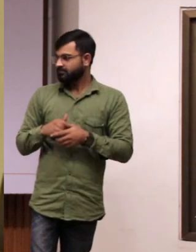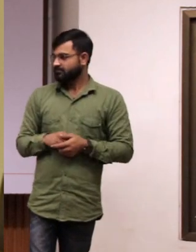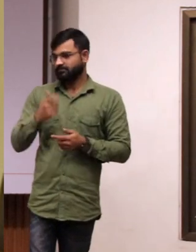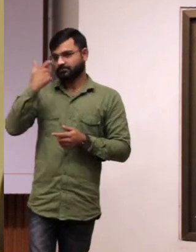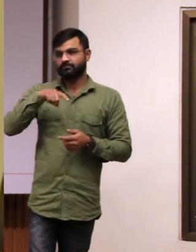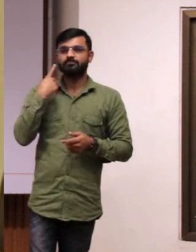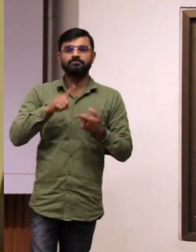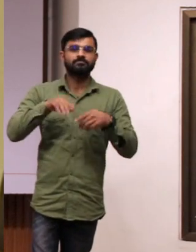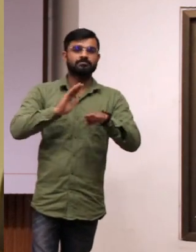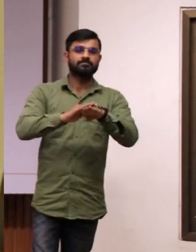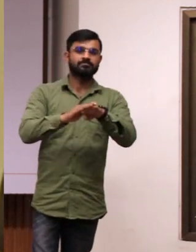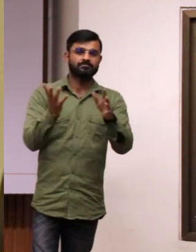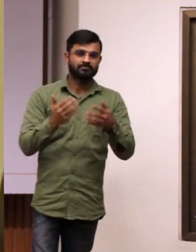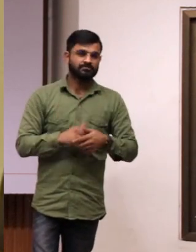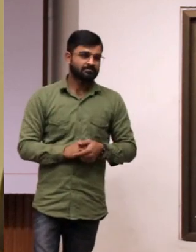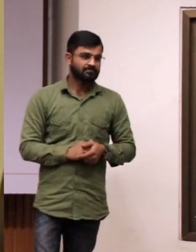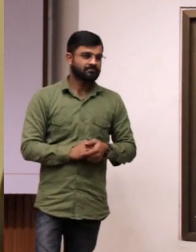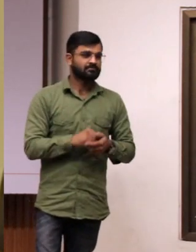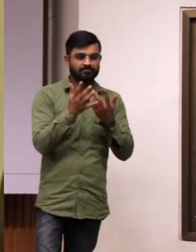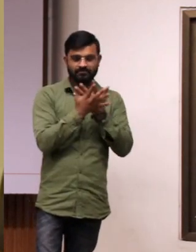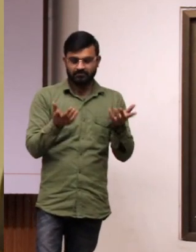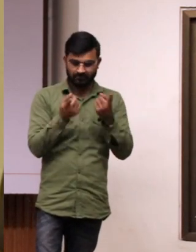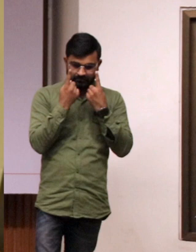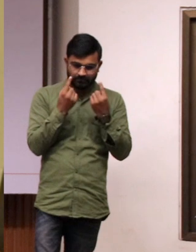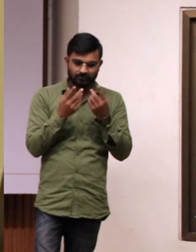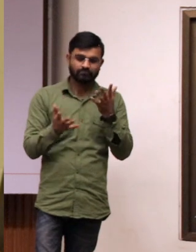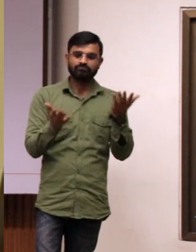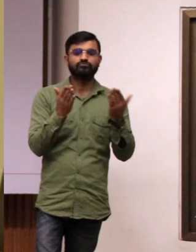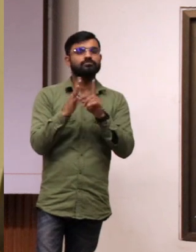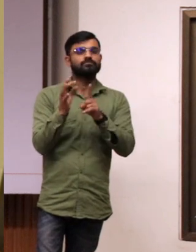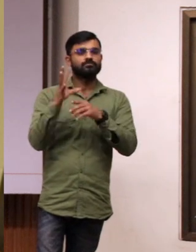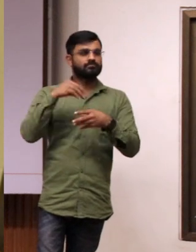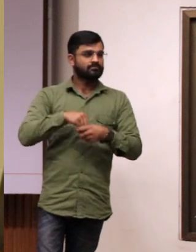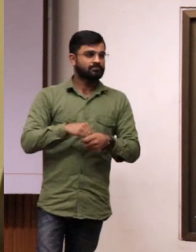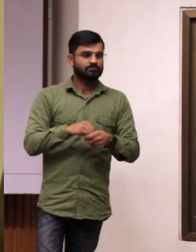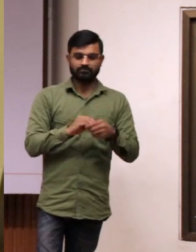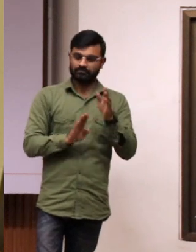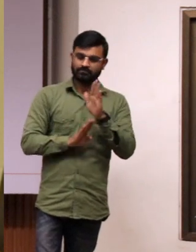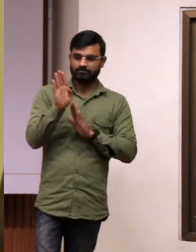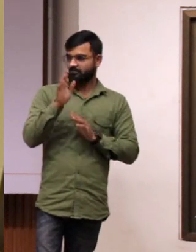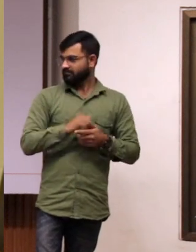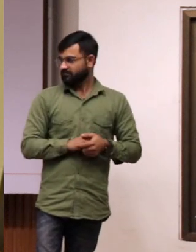only one who experienced. And the only thing they check is the survivability. It's kitna survive kiya.